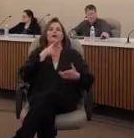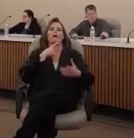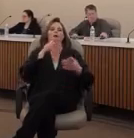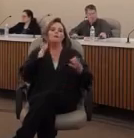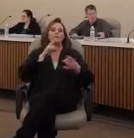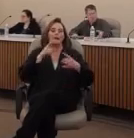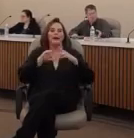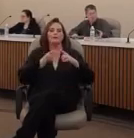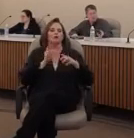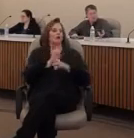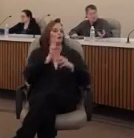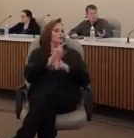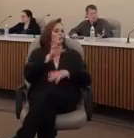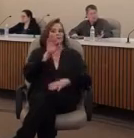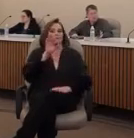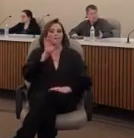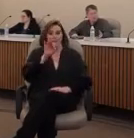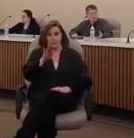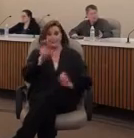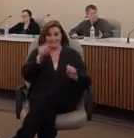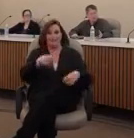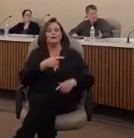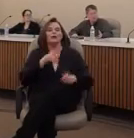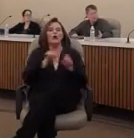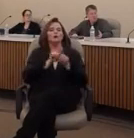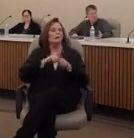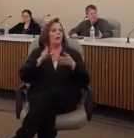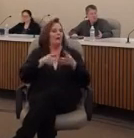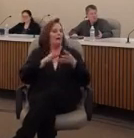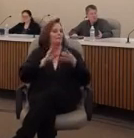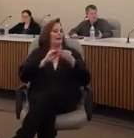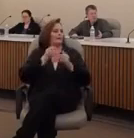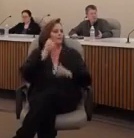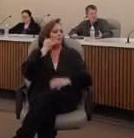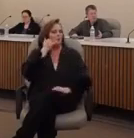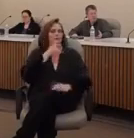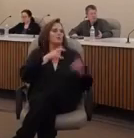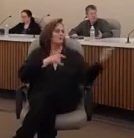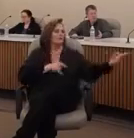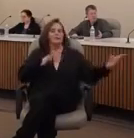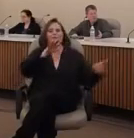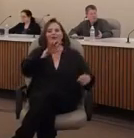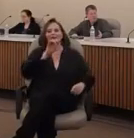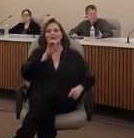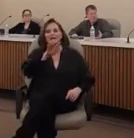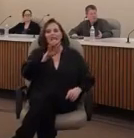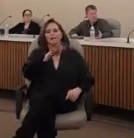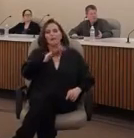through a phone number. And of course, I didn't write the number down. Do you know? It's